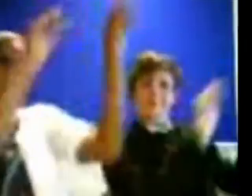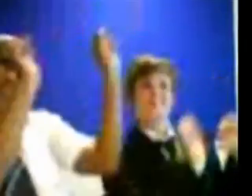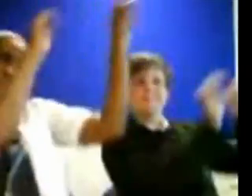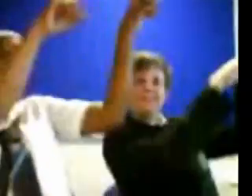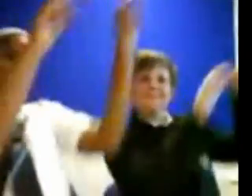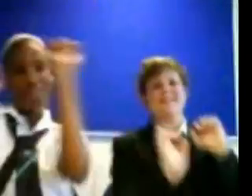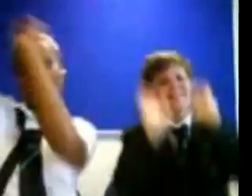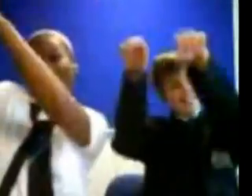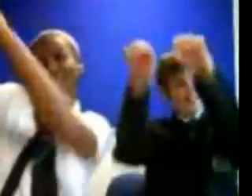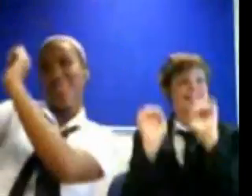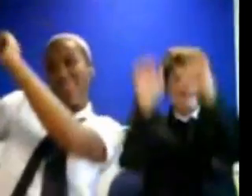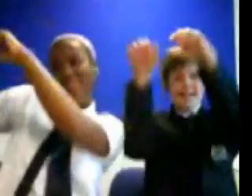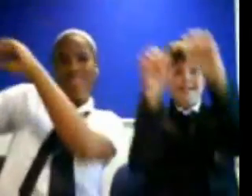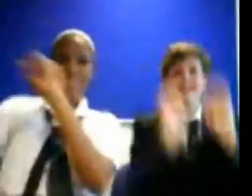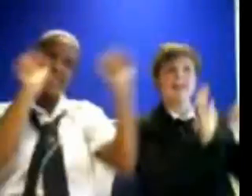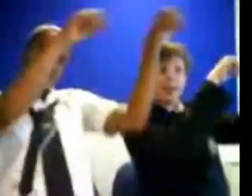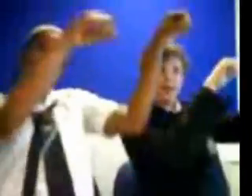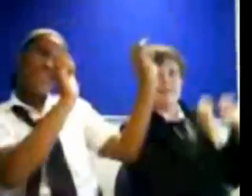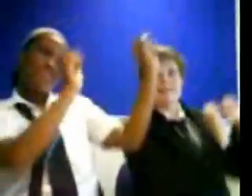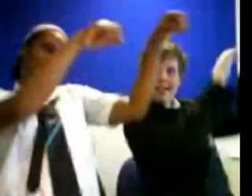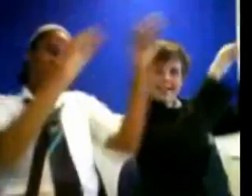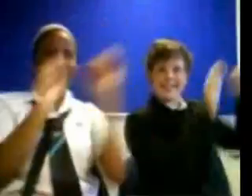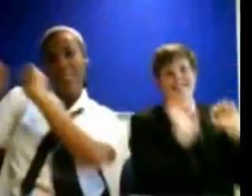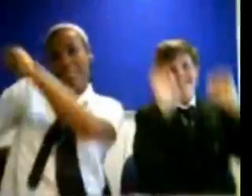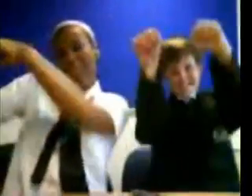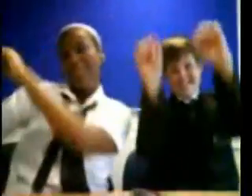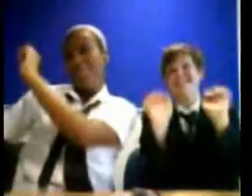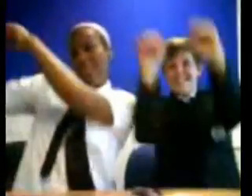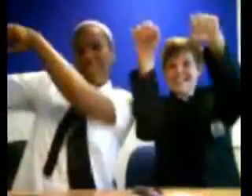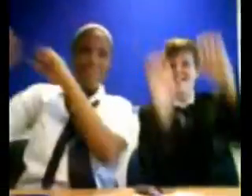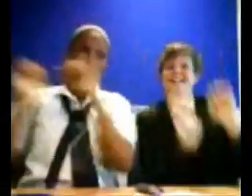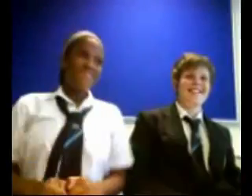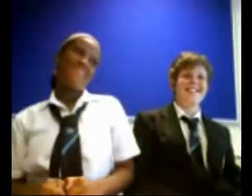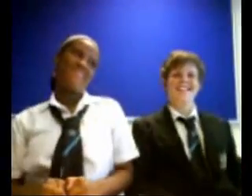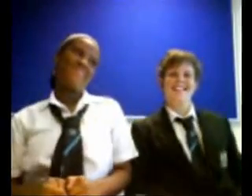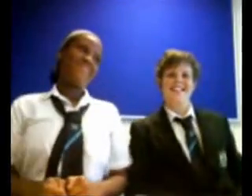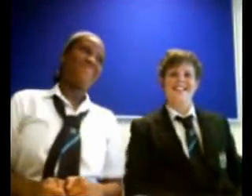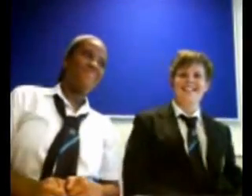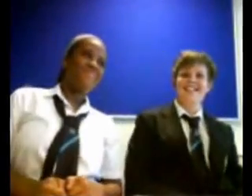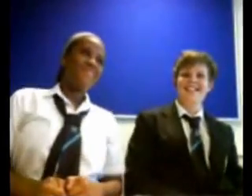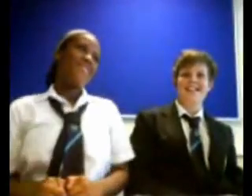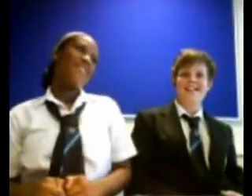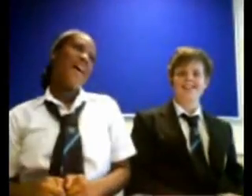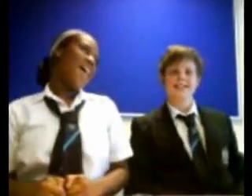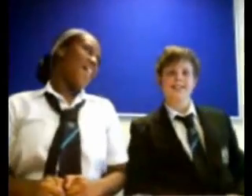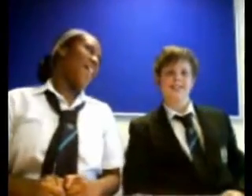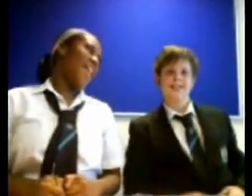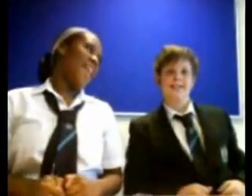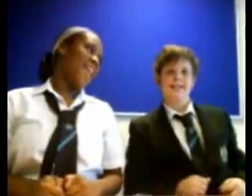man-taker Can fast me out with them trying to rise my blood pressure And you me want in my yard so I'm going to feel it better You no fever alligator And you a